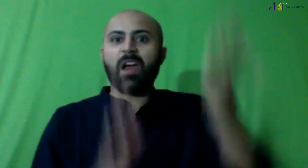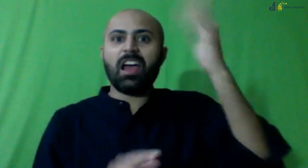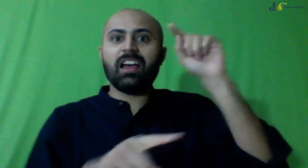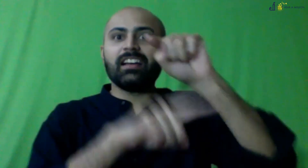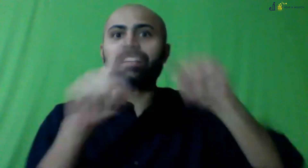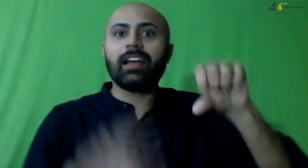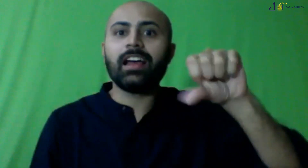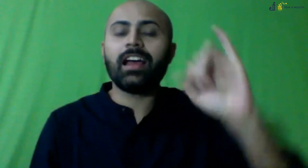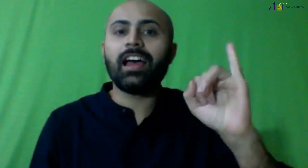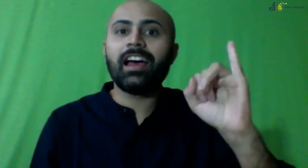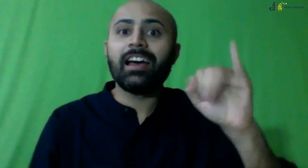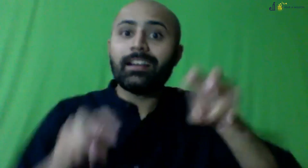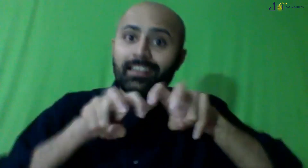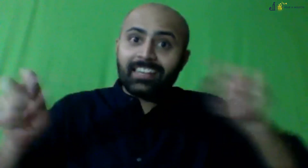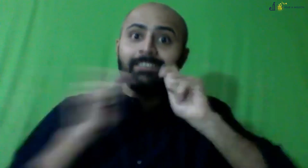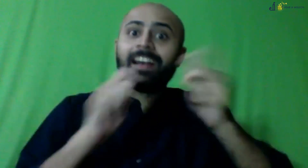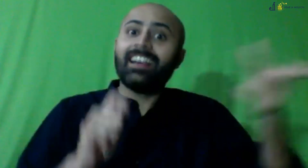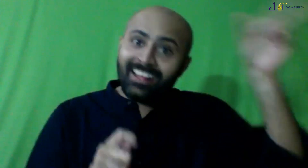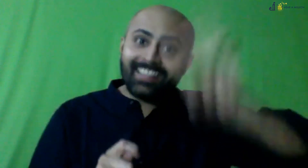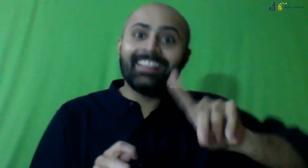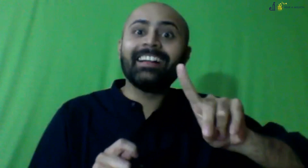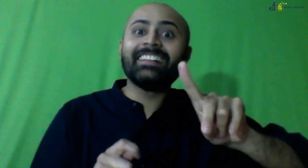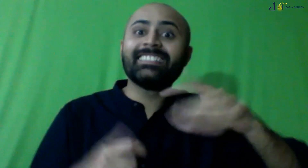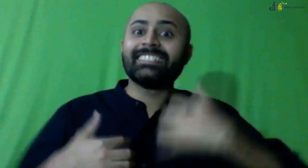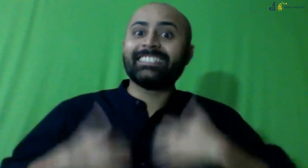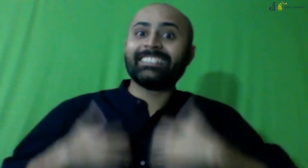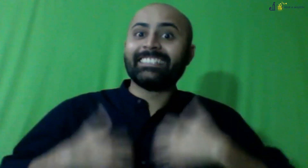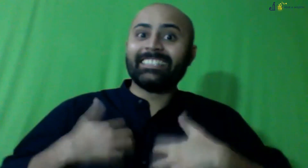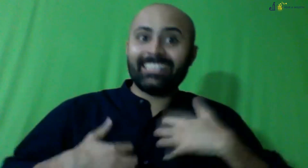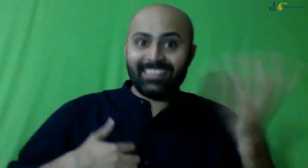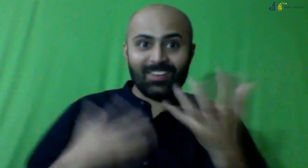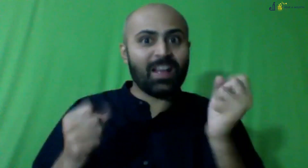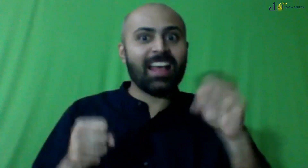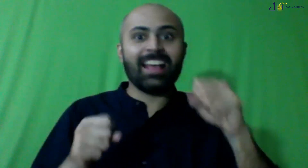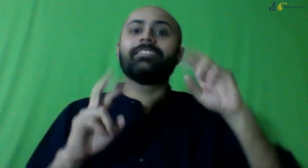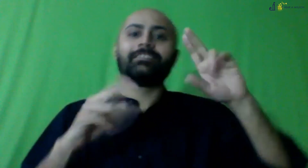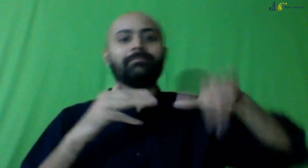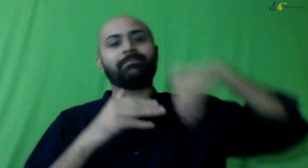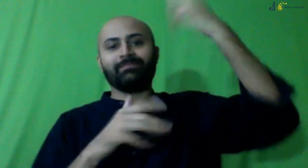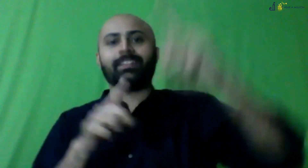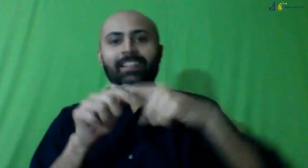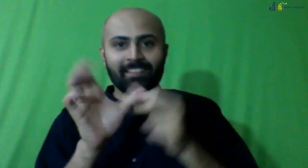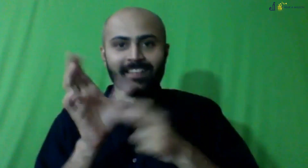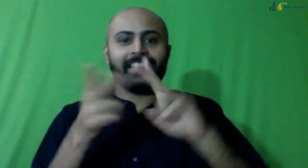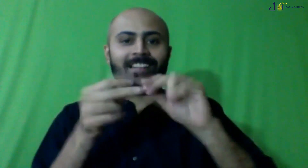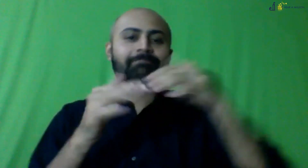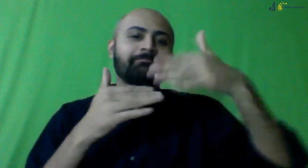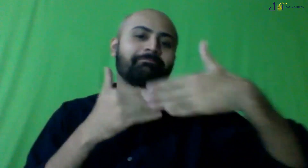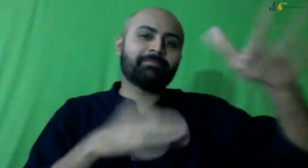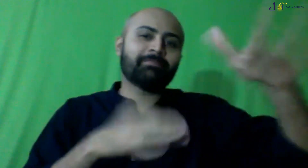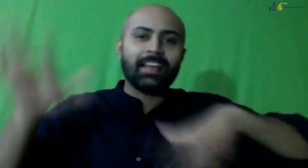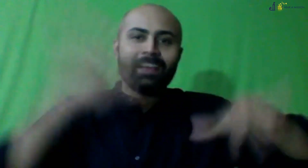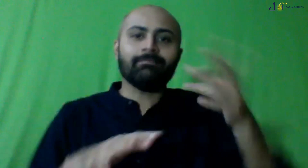result. So for yes, we got a 96% again. So people are very interested for the